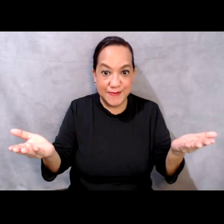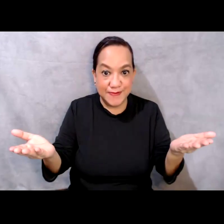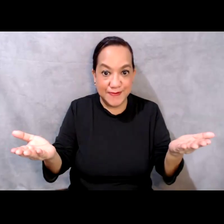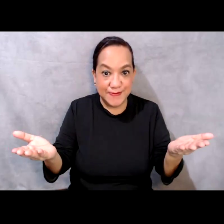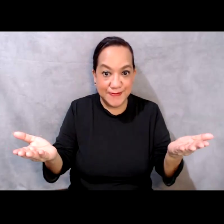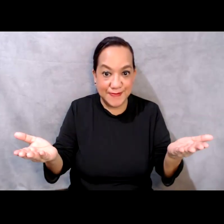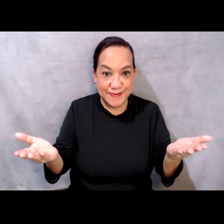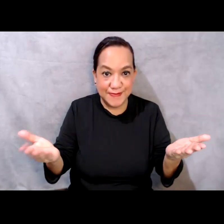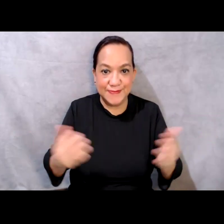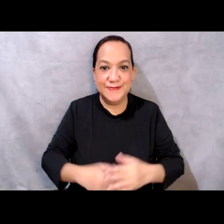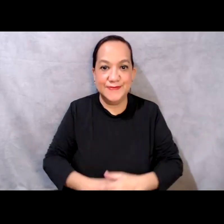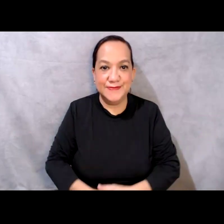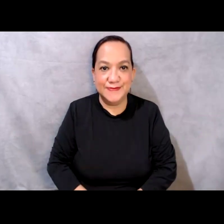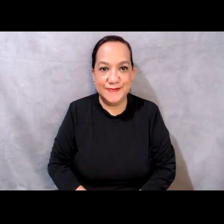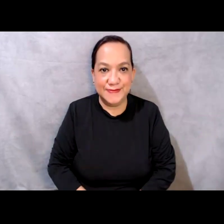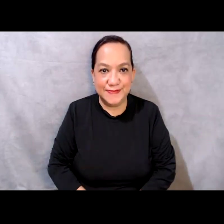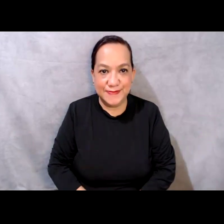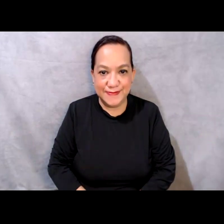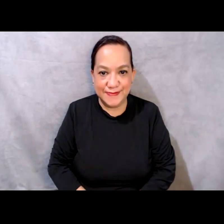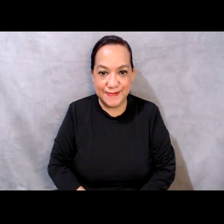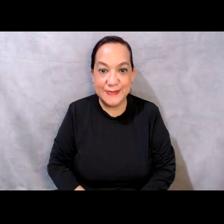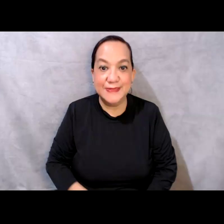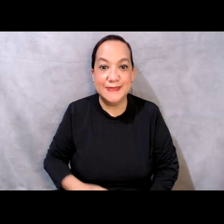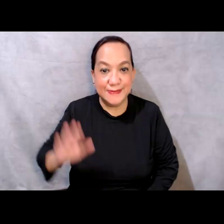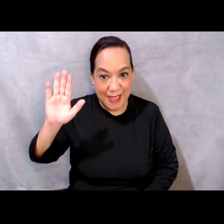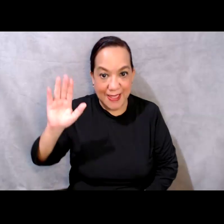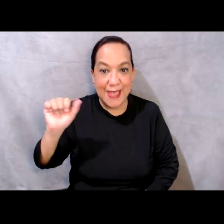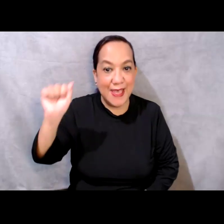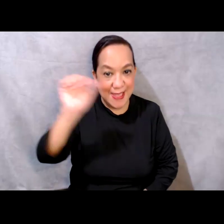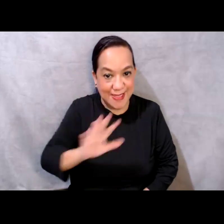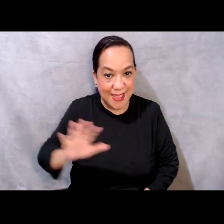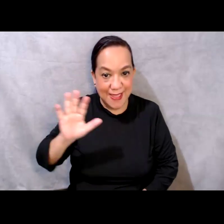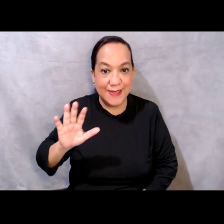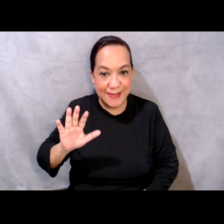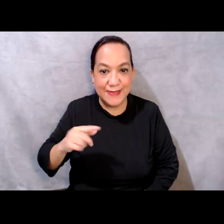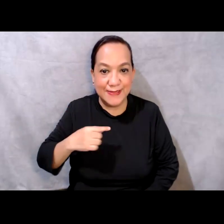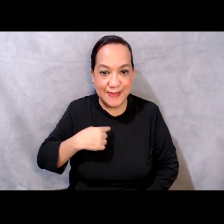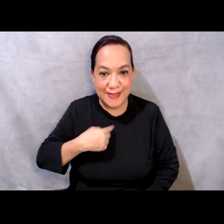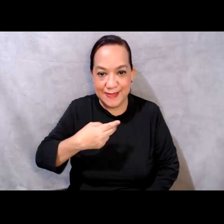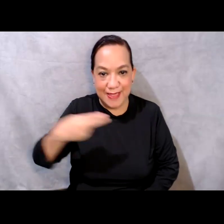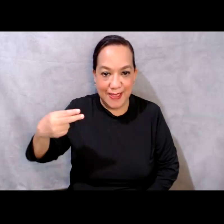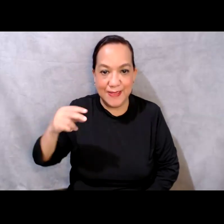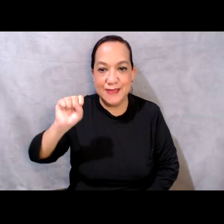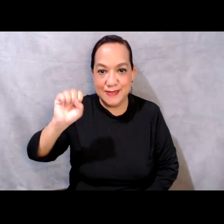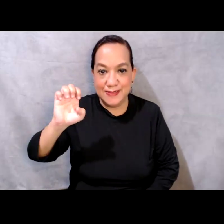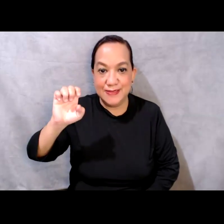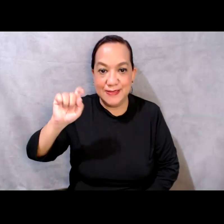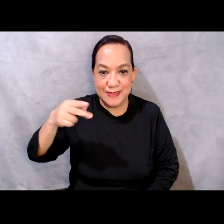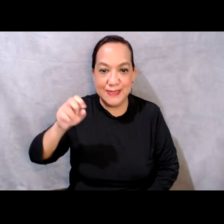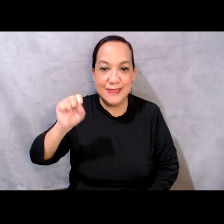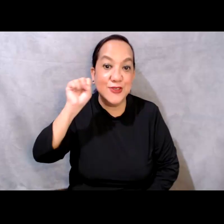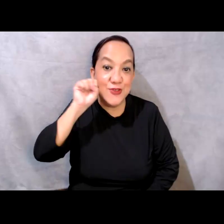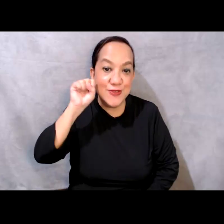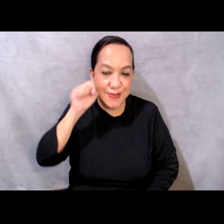Hi, good morning. Stephanie Mwaku with Accountability Council. I just wanted to actually see if, Mr. Roberts, you could